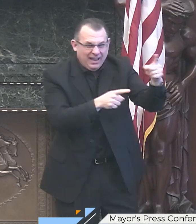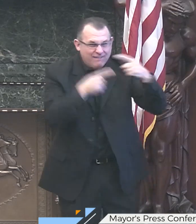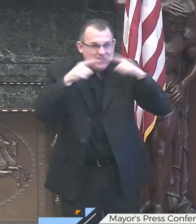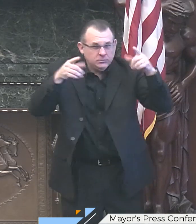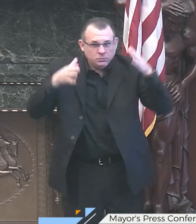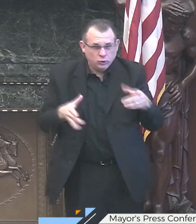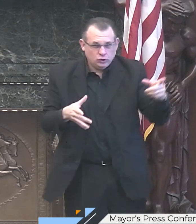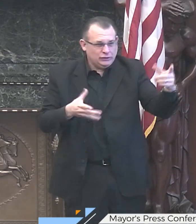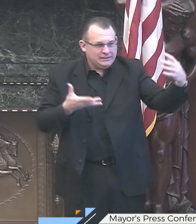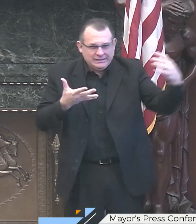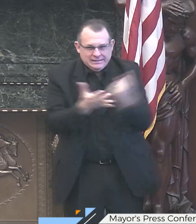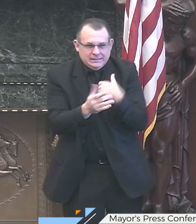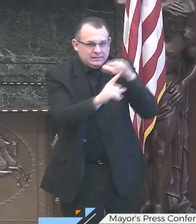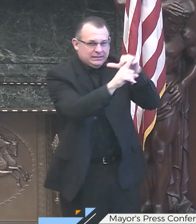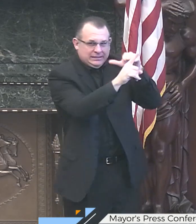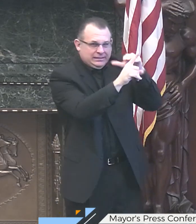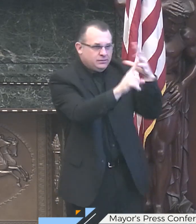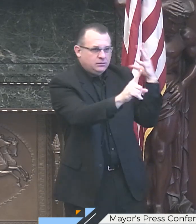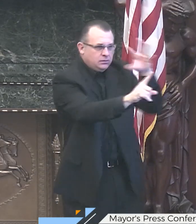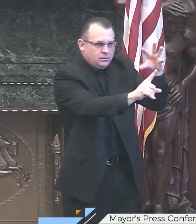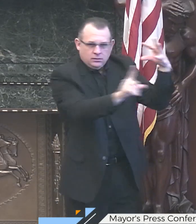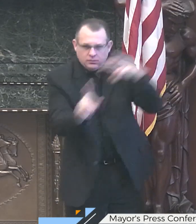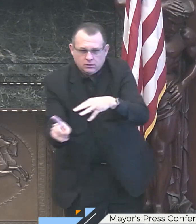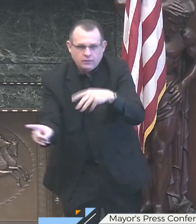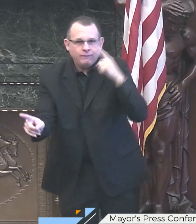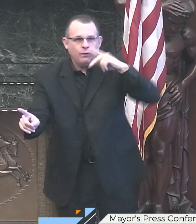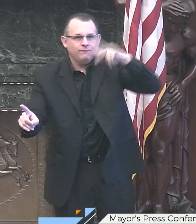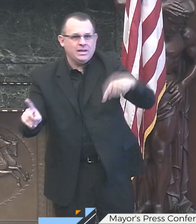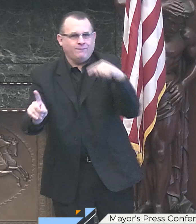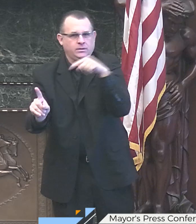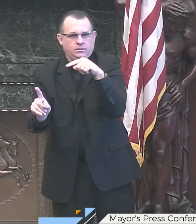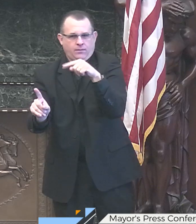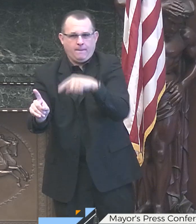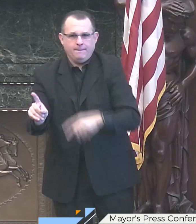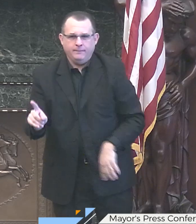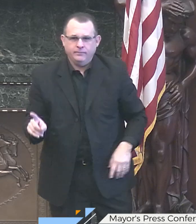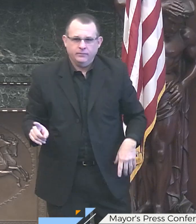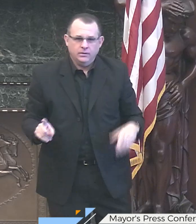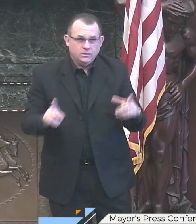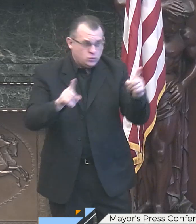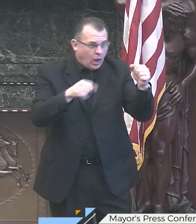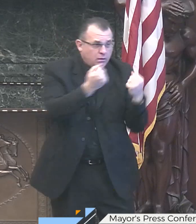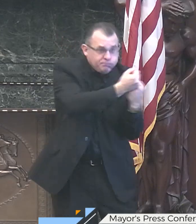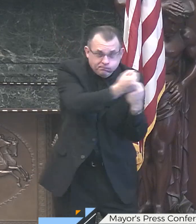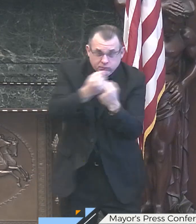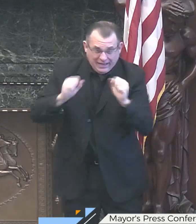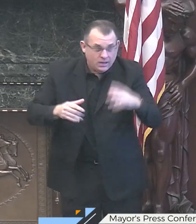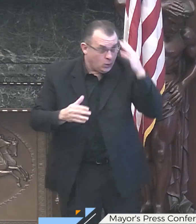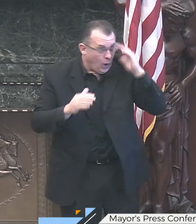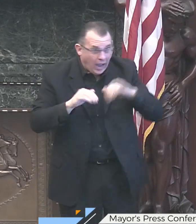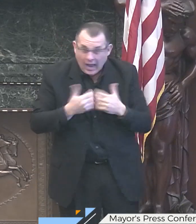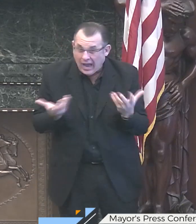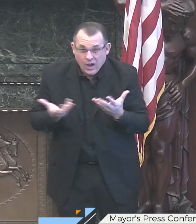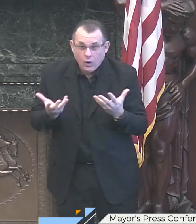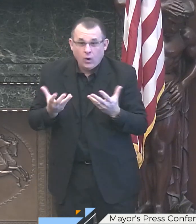and generosity towards each other. You can support Ben's efforts by going to the Philly Pledge,